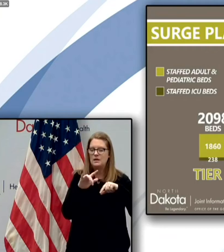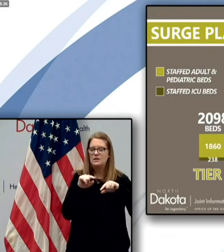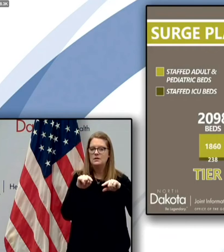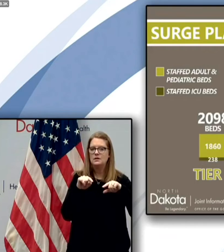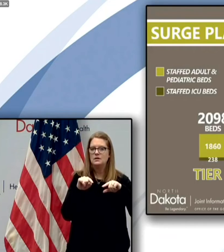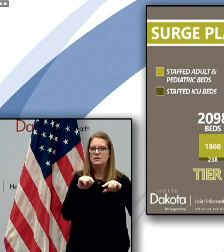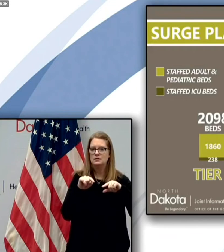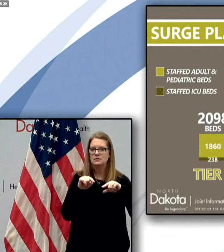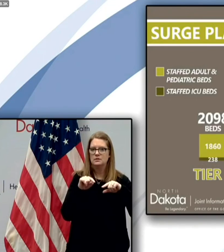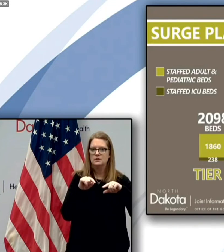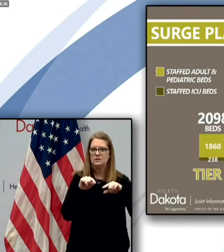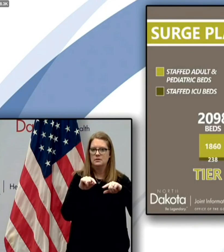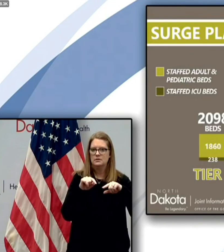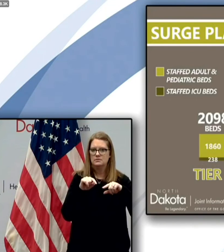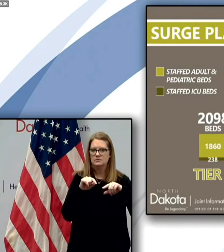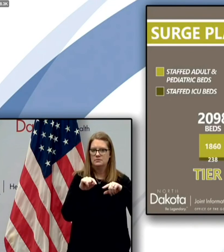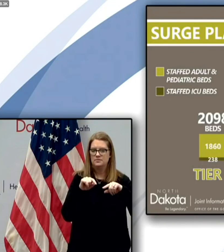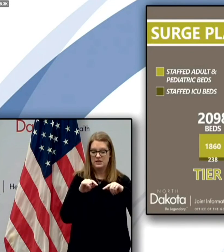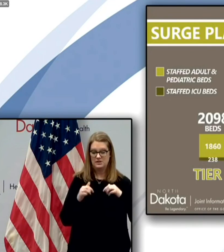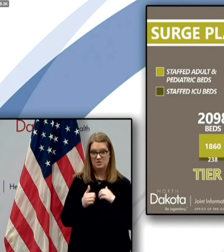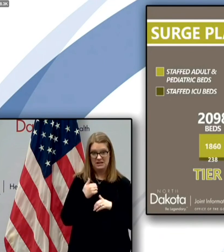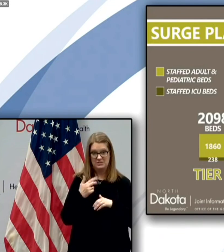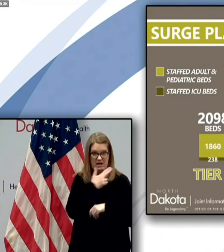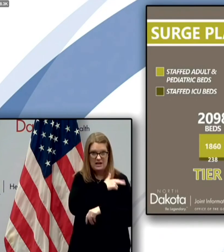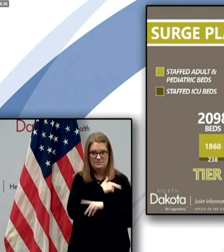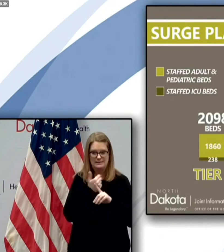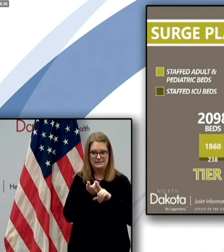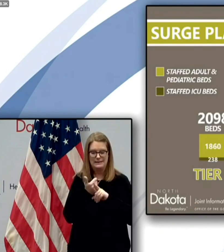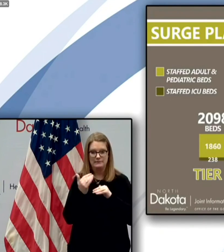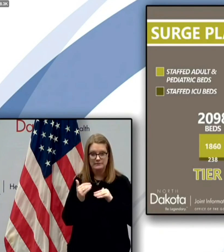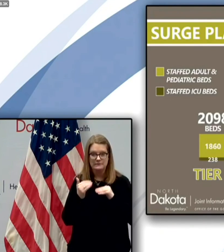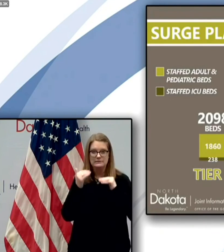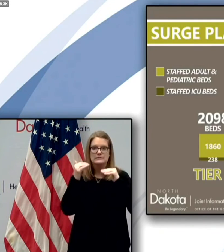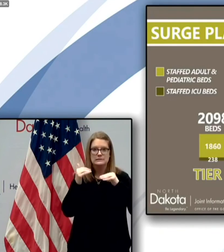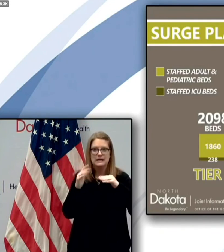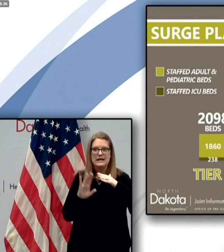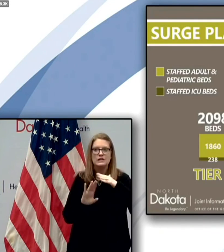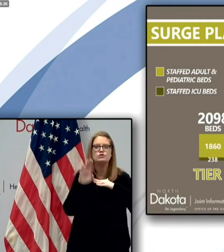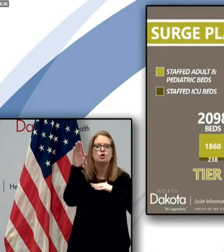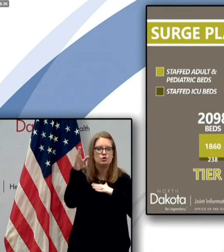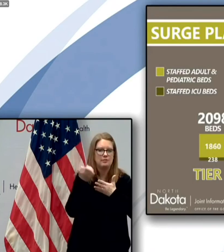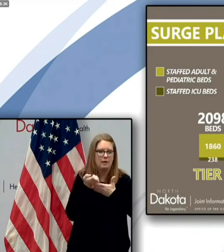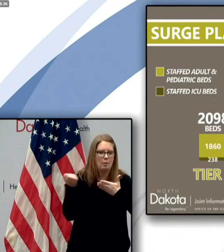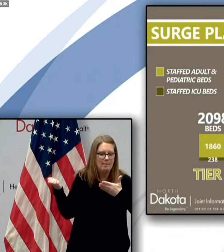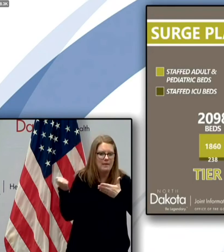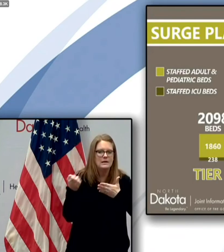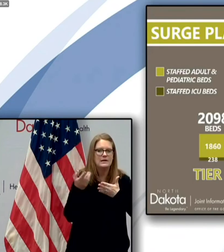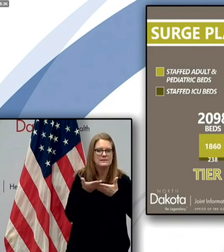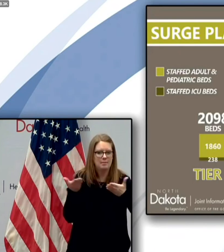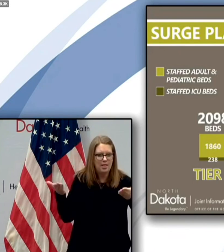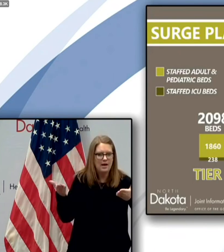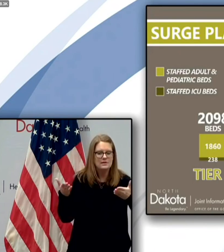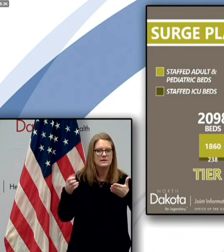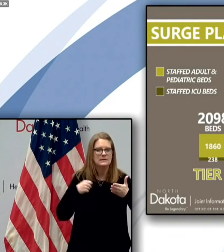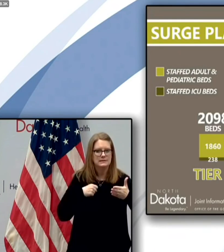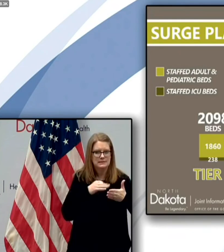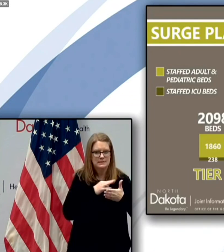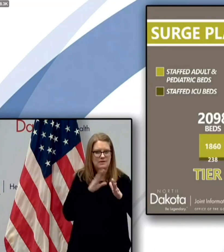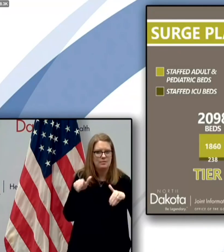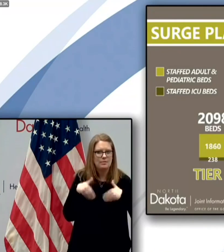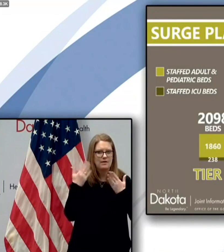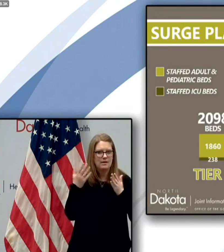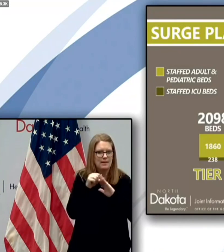be increased at each of the hospitals, and we would have a surge of equipment and supplies and staff provided from the